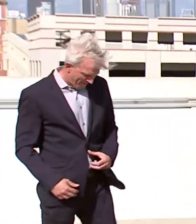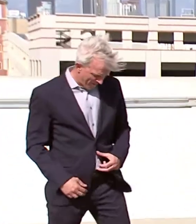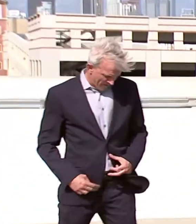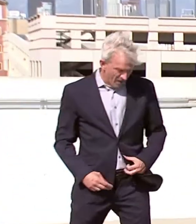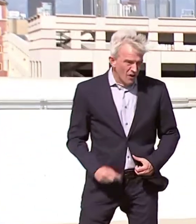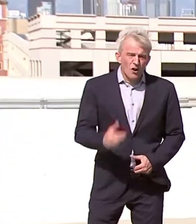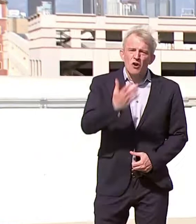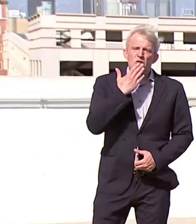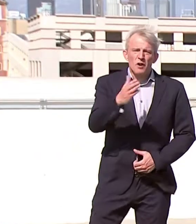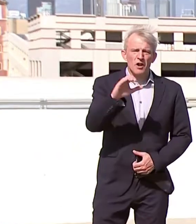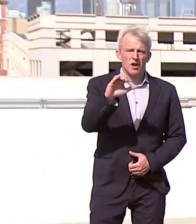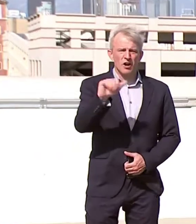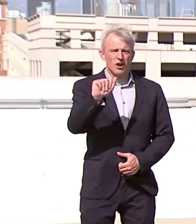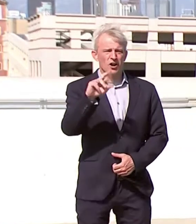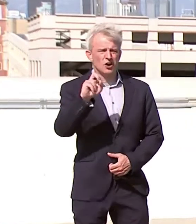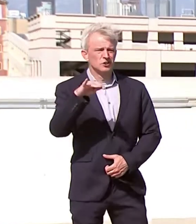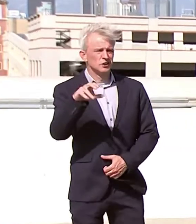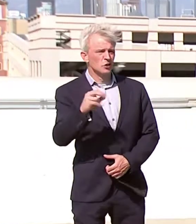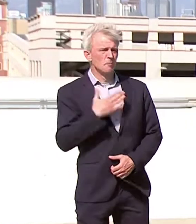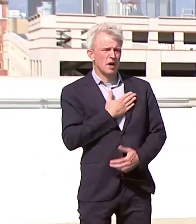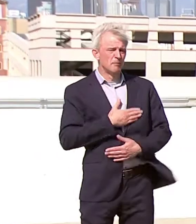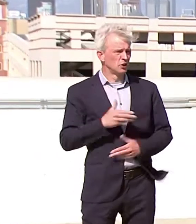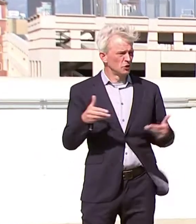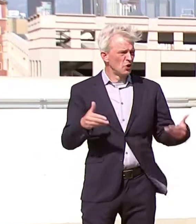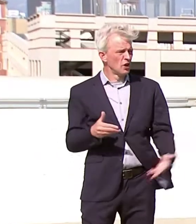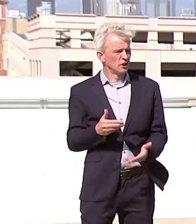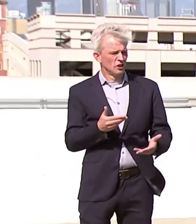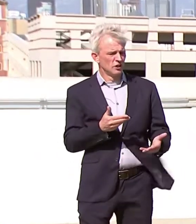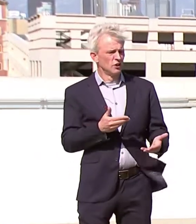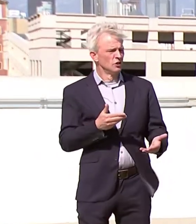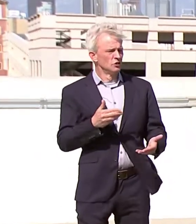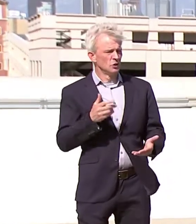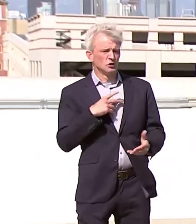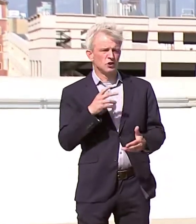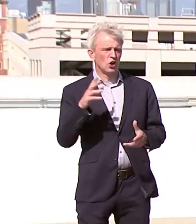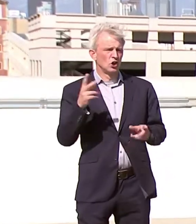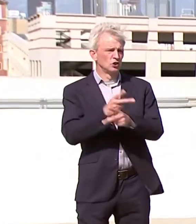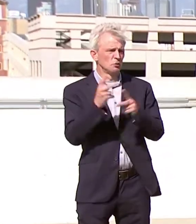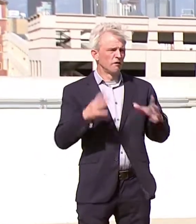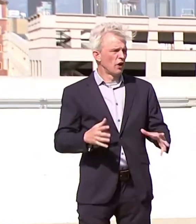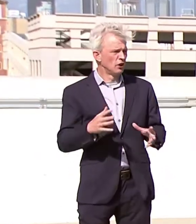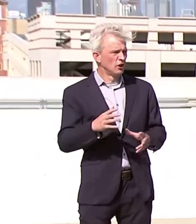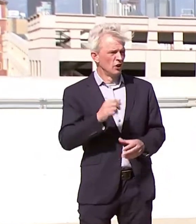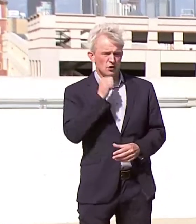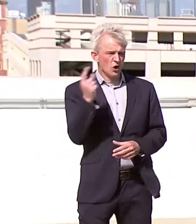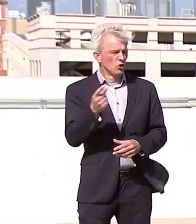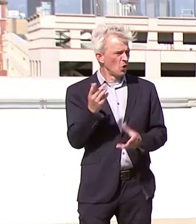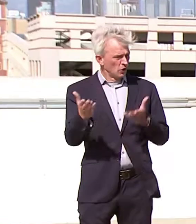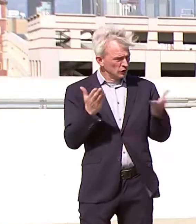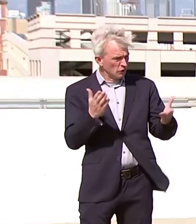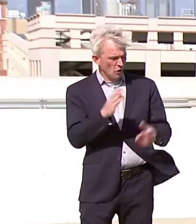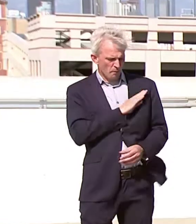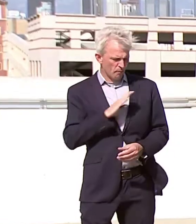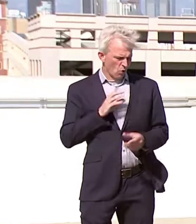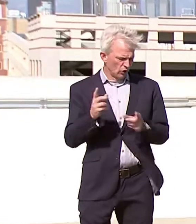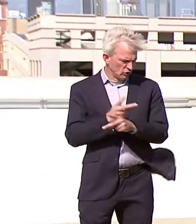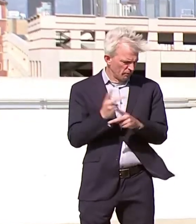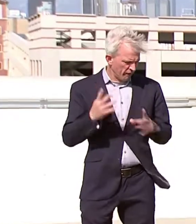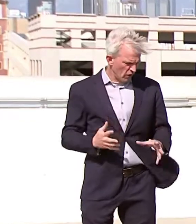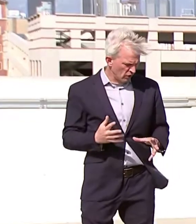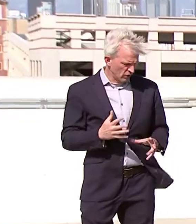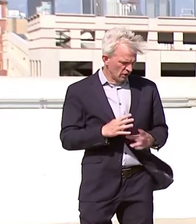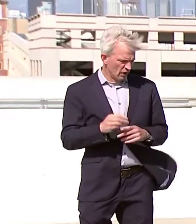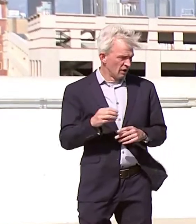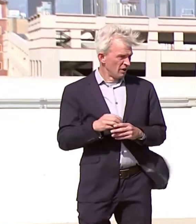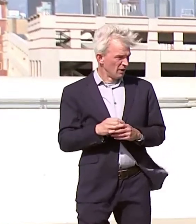Thank you, Arsenio, so much. And it's my pleasure now to introduce our great supervisor, who I mentioned is not only serving in our Board of Supervisors, being